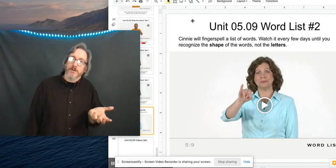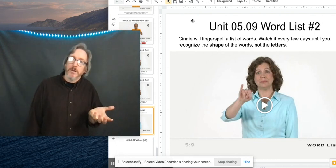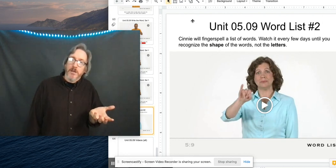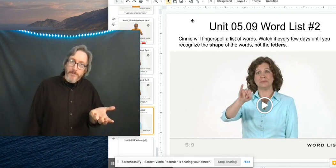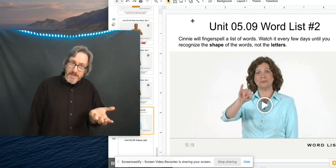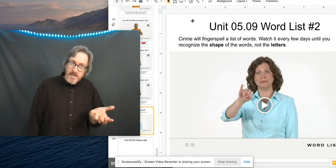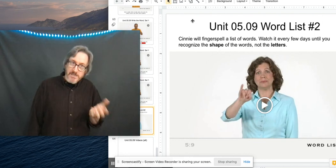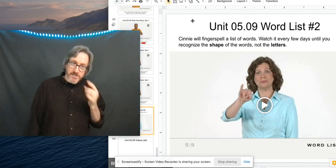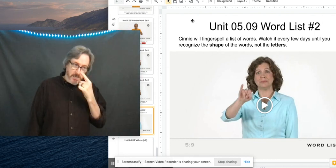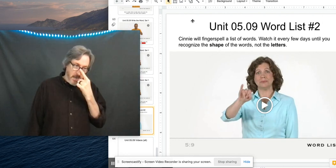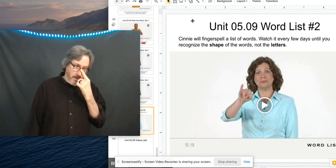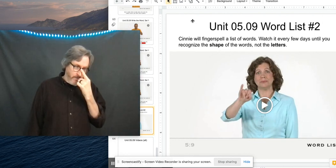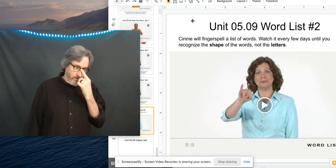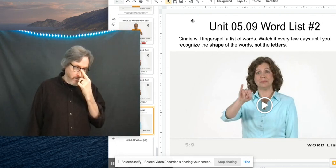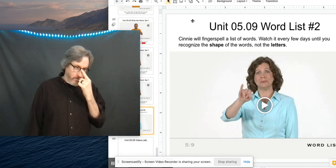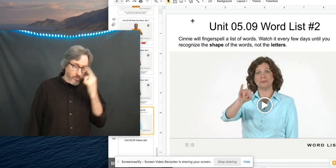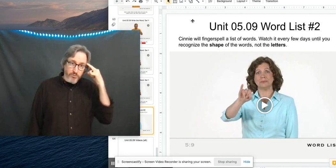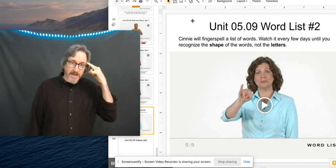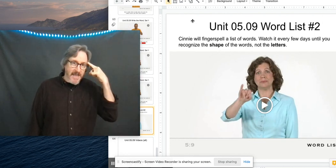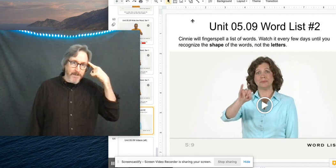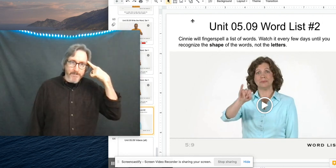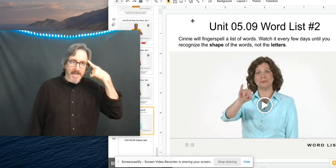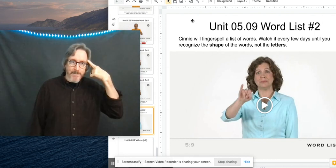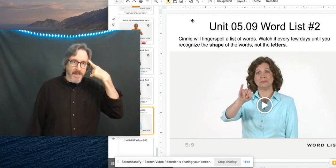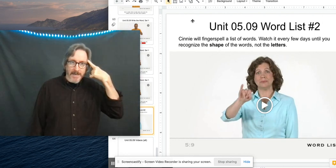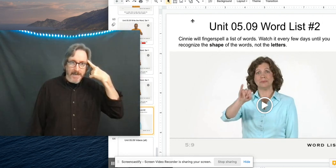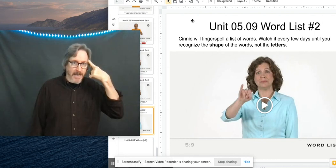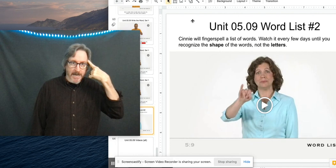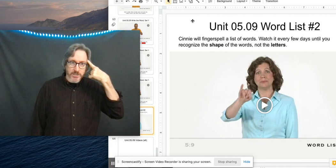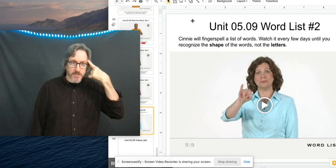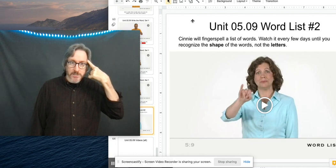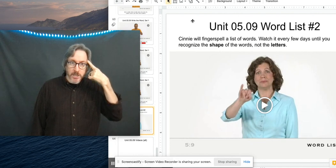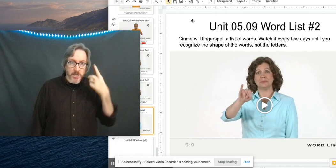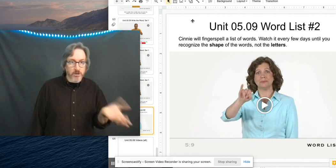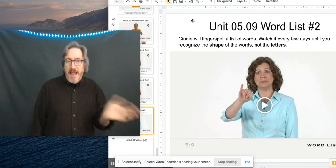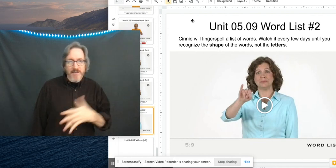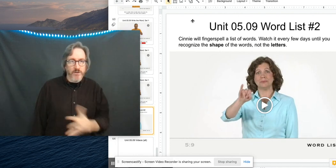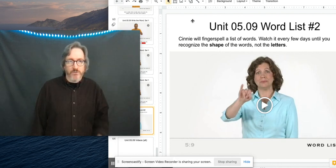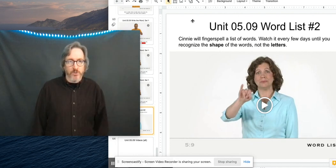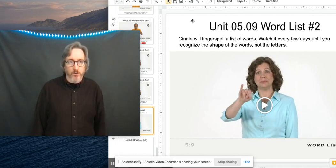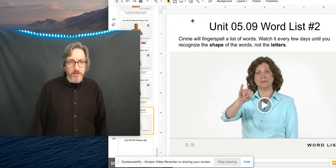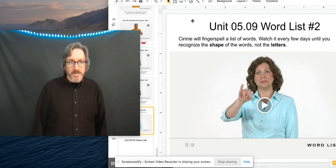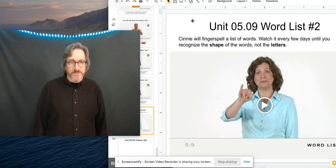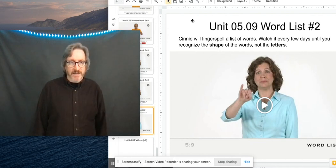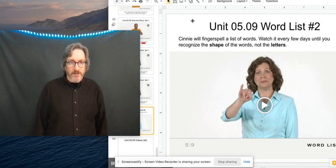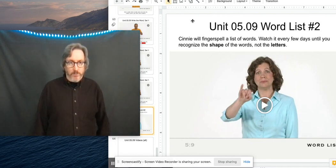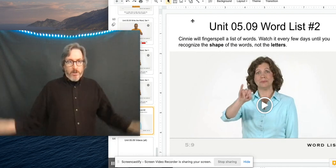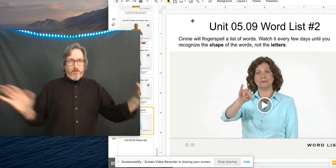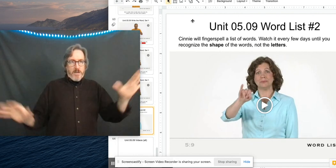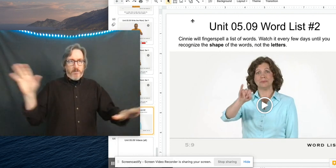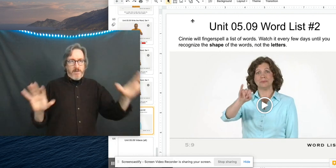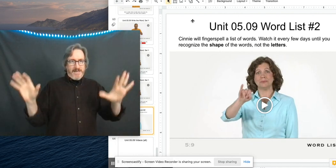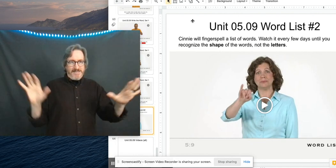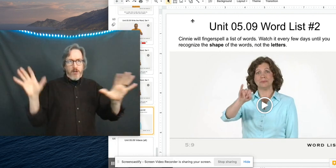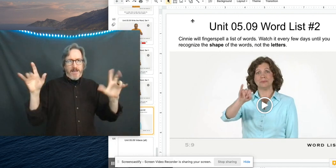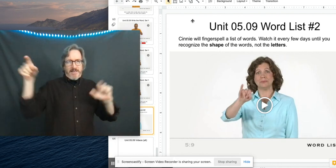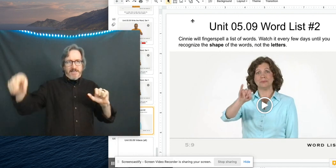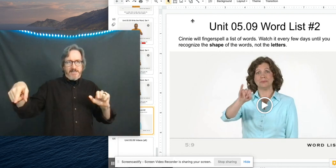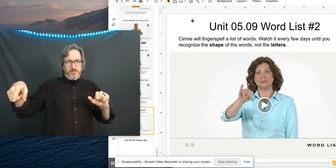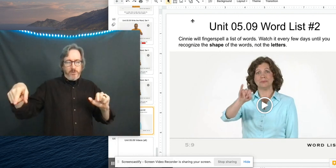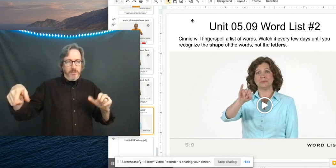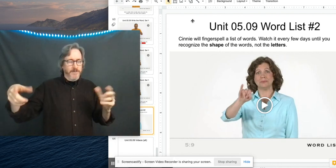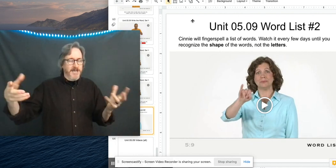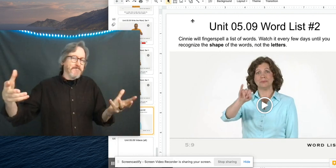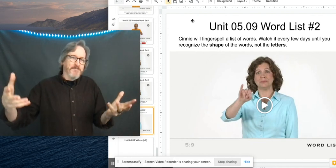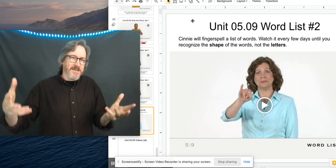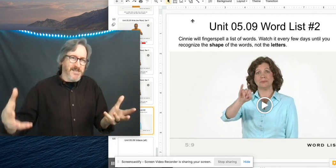either, because your brain can't make any connections. You're halfway through the word, and it's finally going, what is it? Oh, I think it's